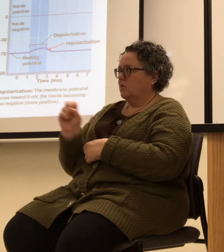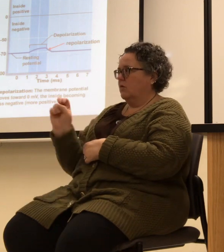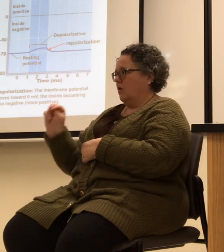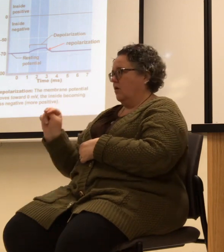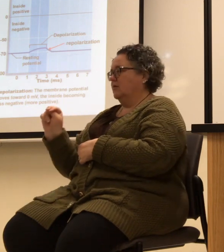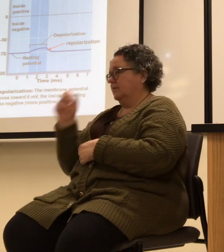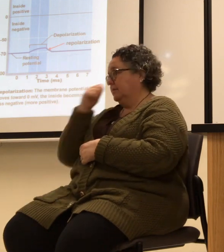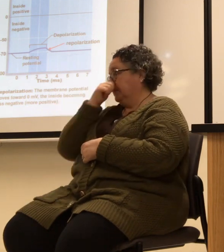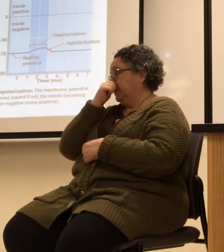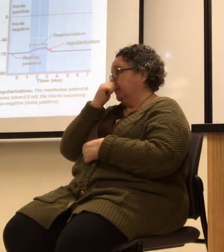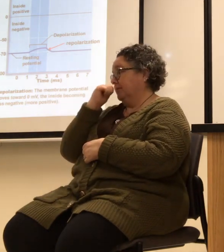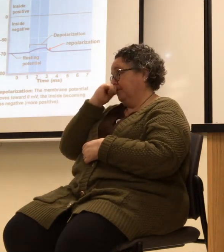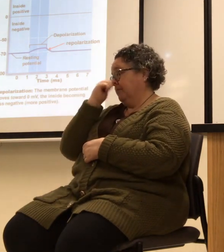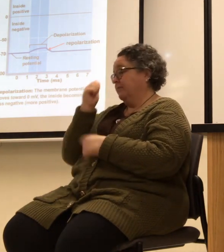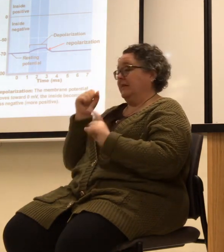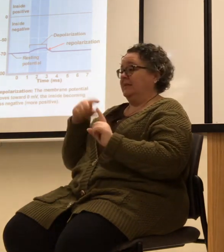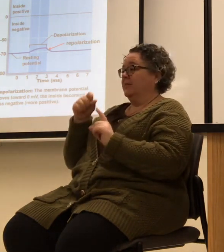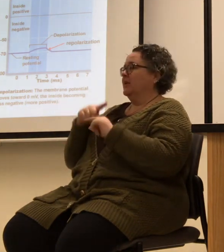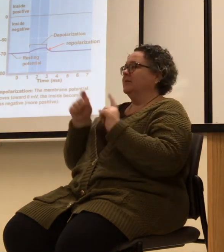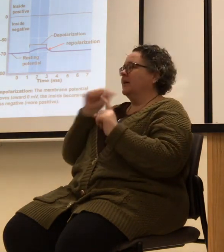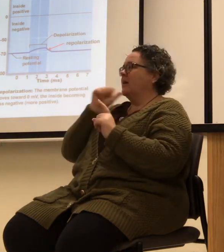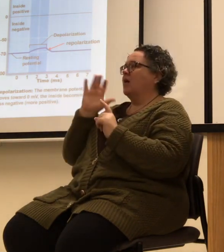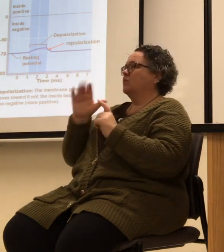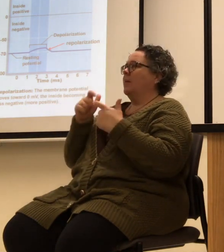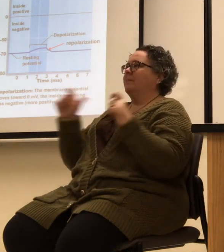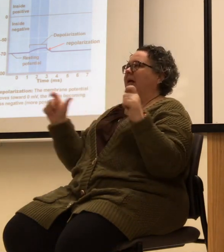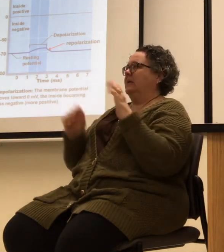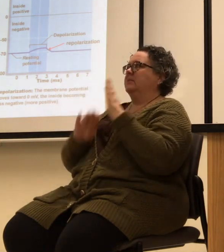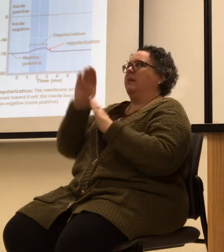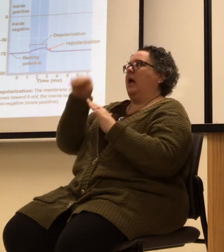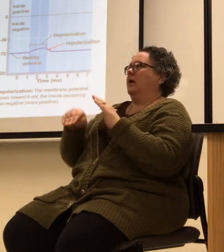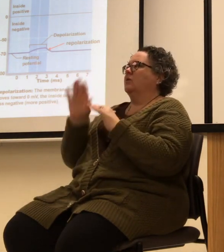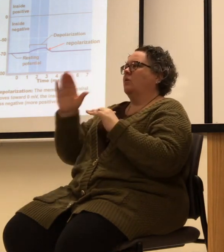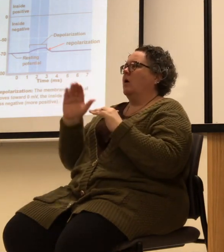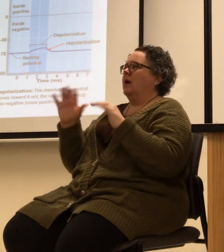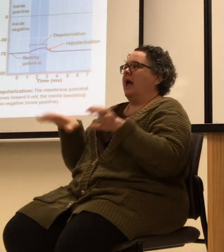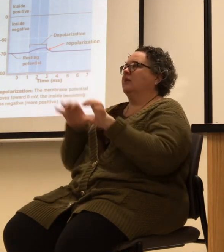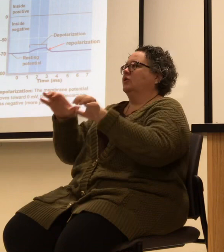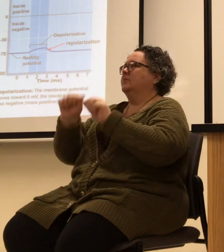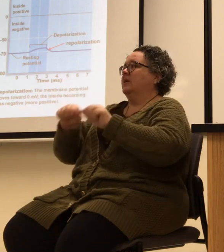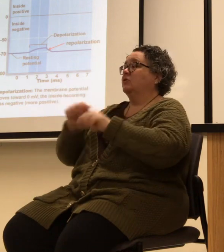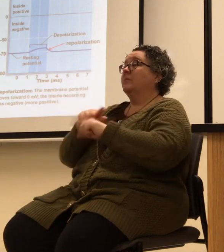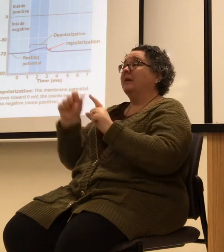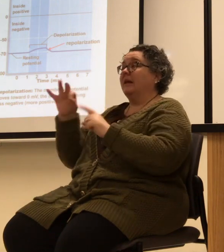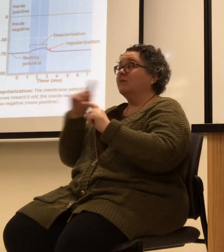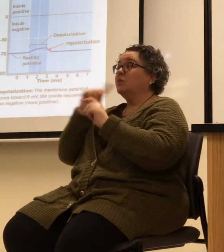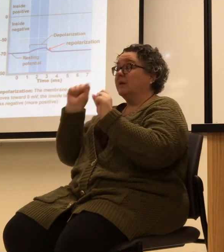stimulus, a graded potential, but you didn't get your big spike or action potential. But if you can reach threshold,